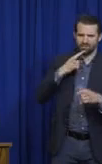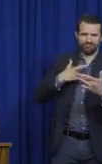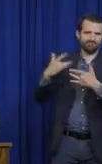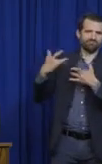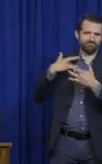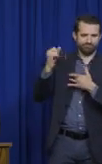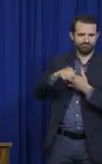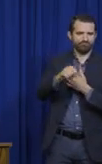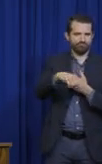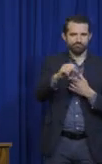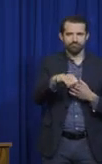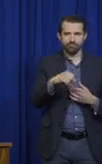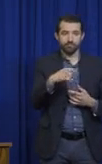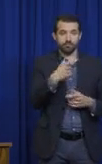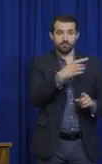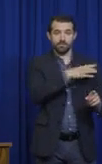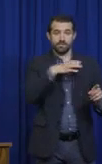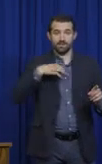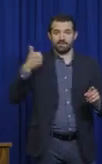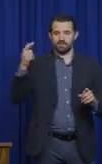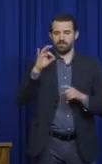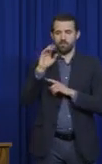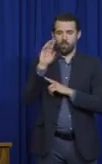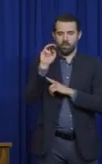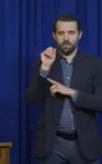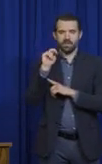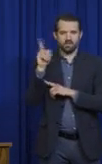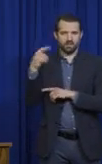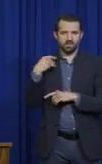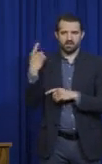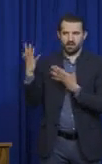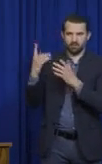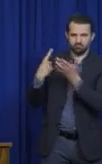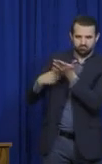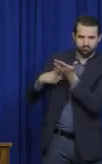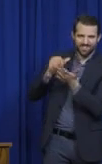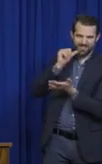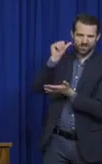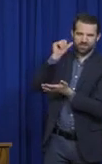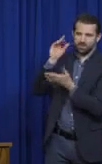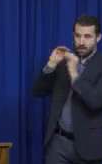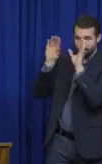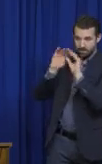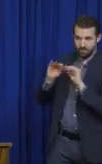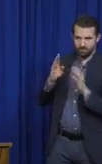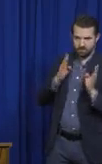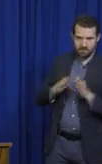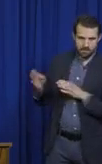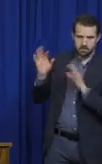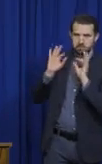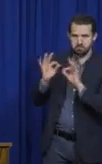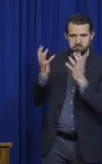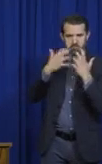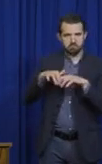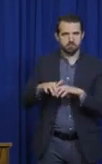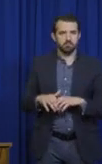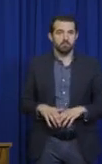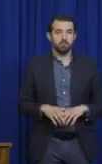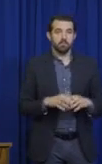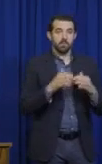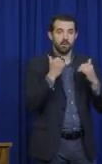why Commissioner Fortman and I personally connected around this yesterday. We're gonna turn next to Patrick Whittle over at the